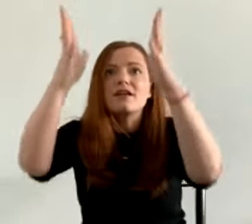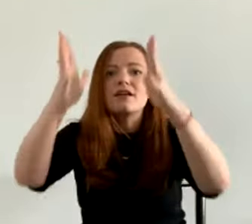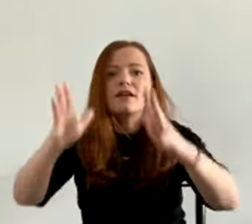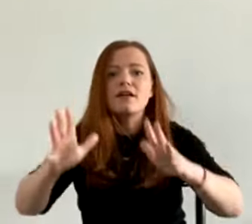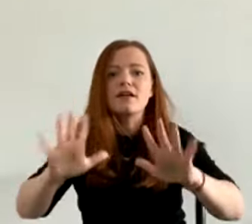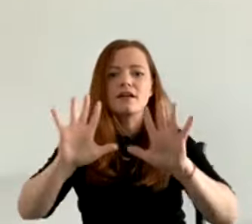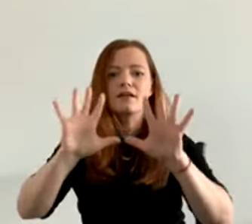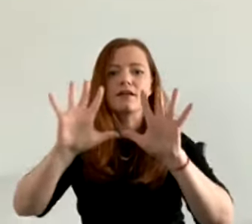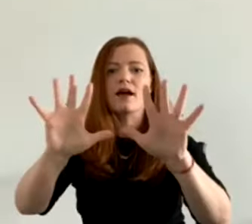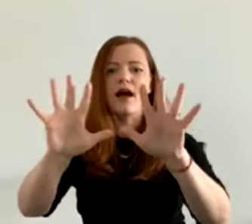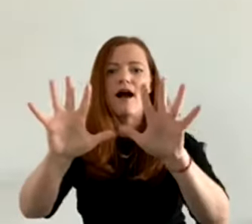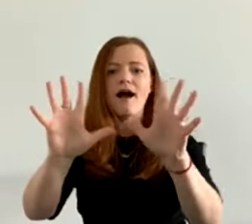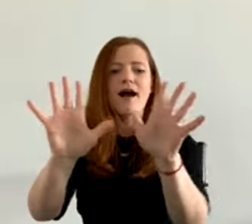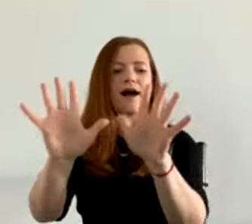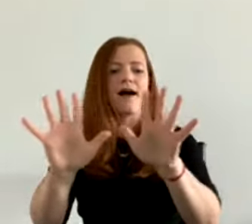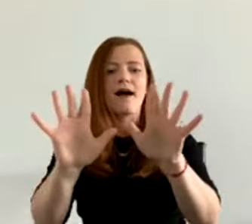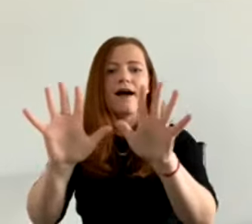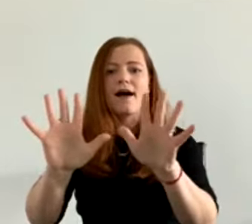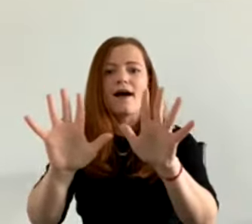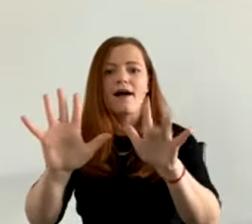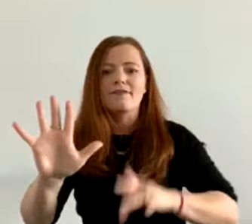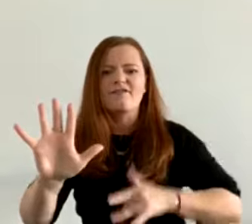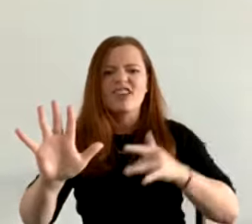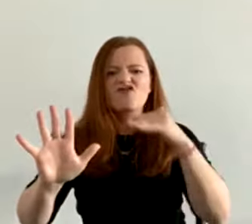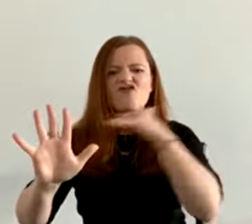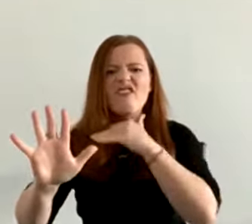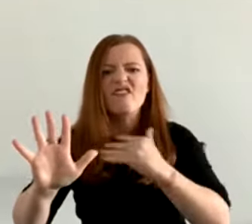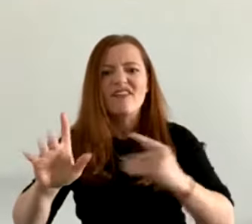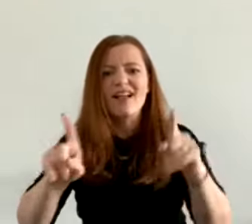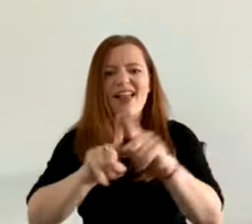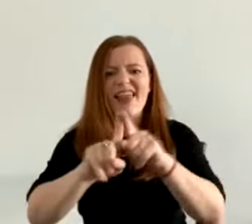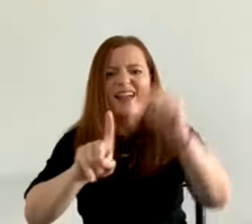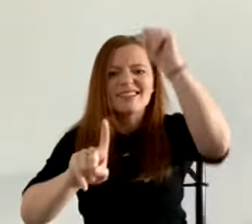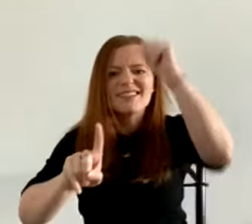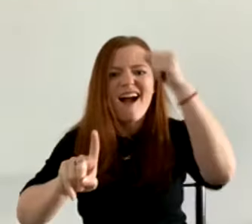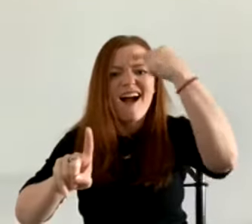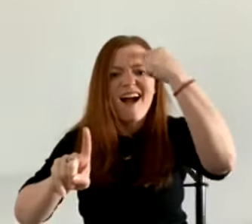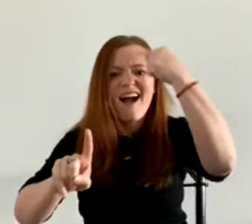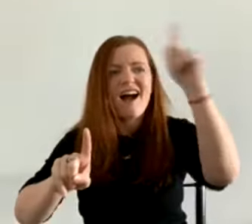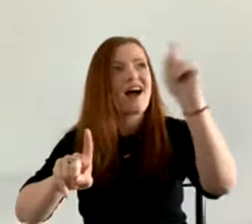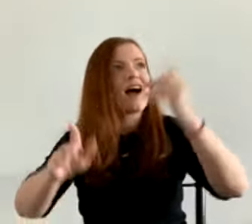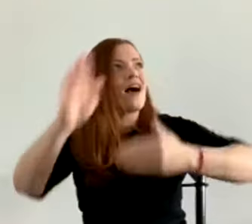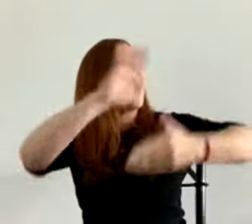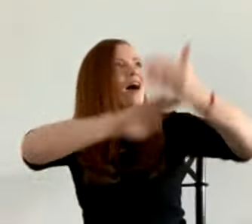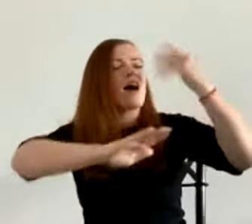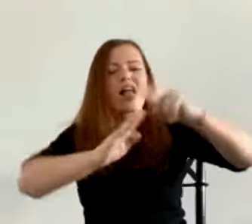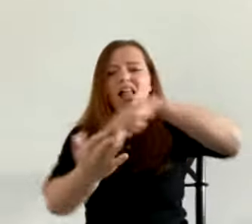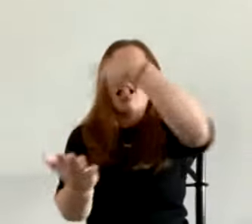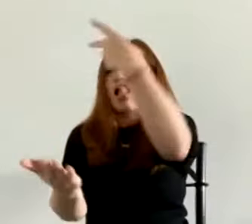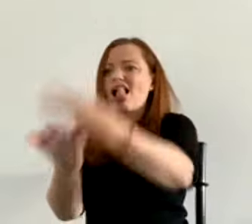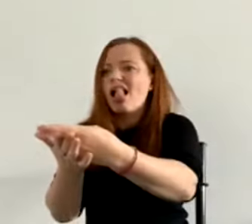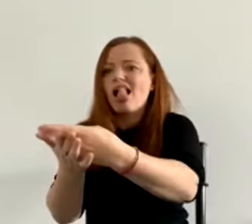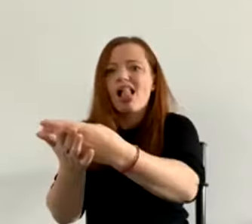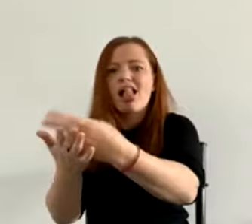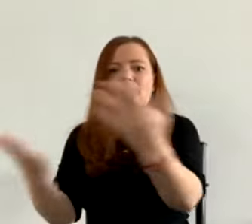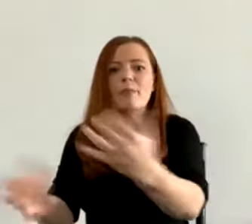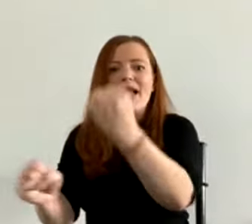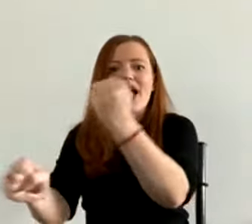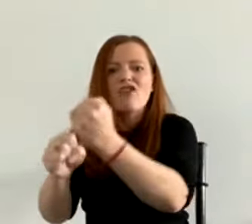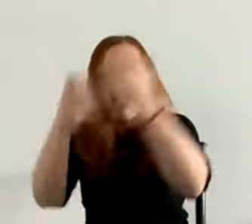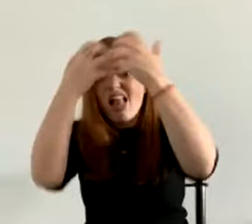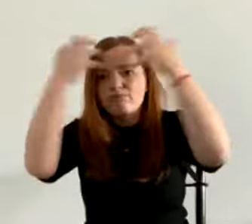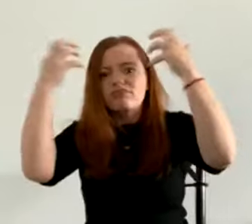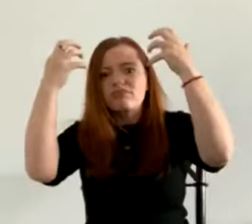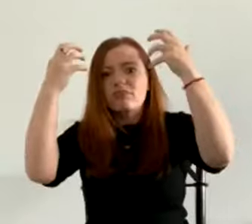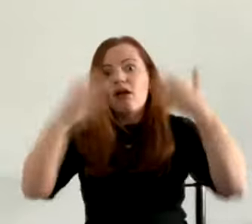It feels rough, like the scab on my forehead from when I fell in the playground. Mum took me to the hospital. They stuck my head back